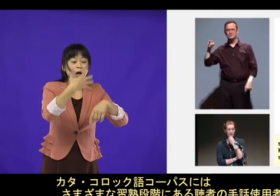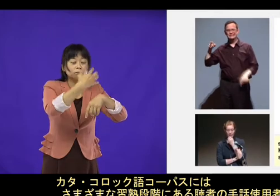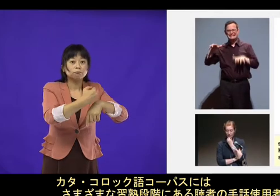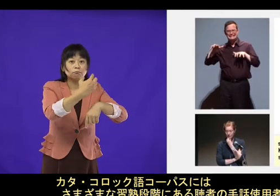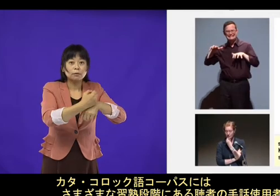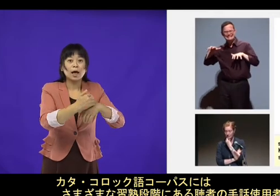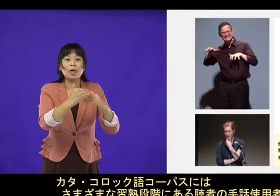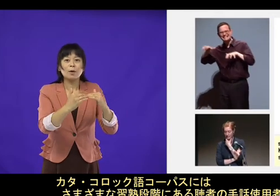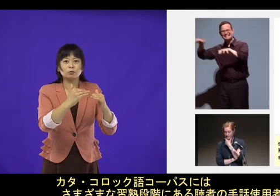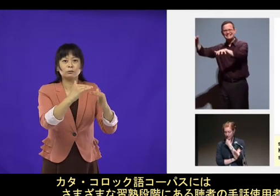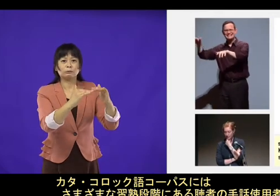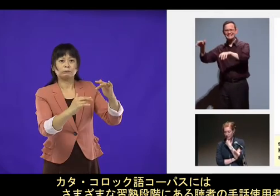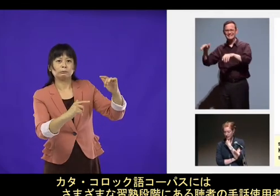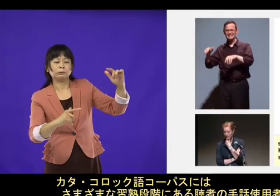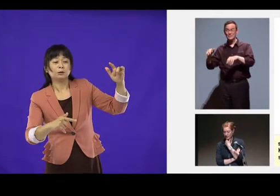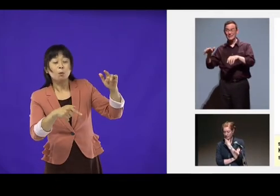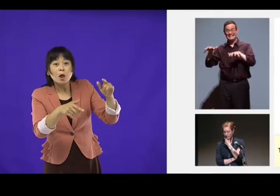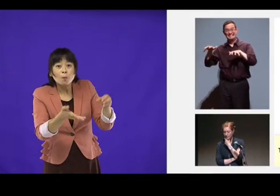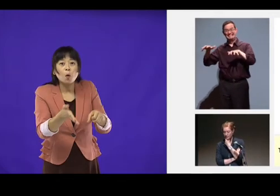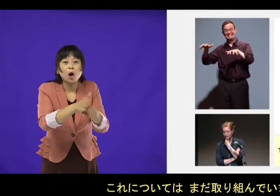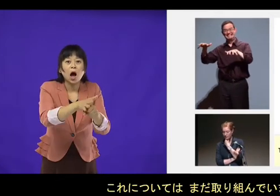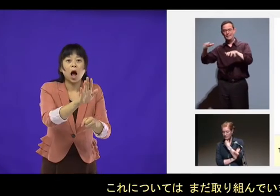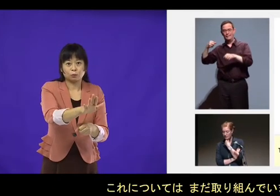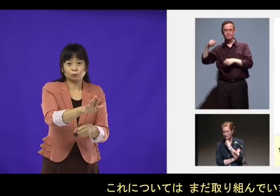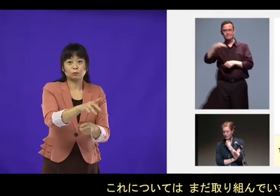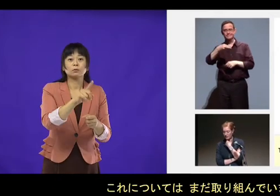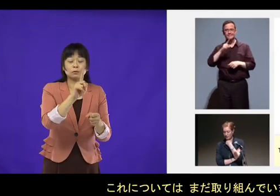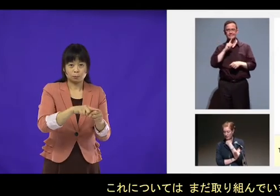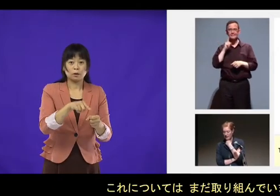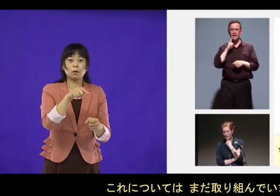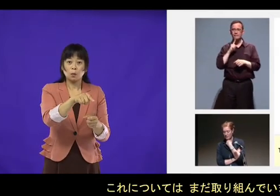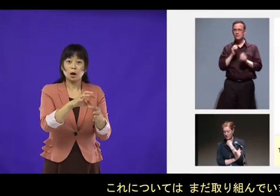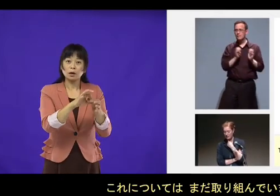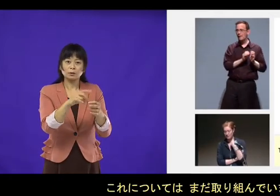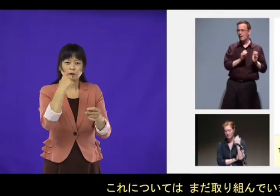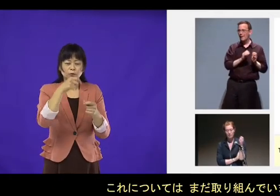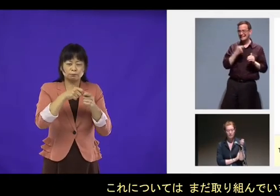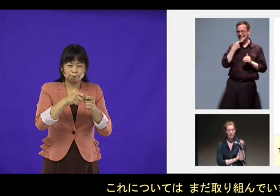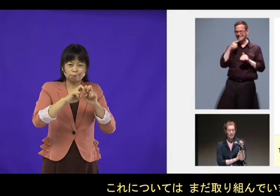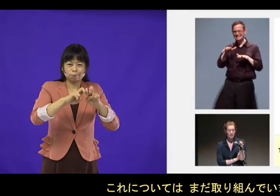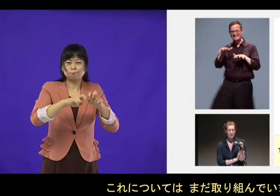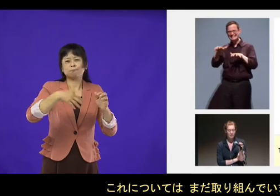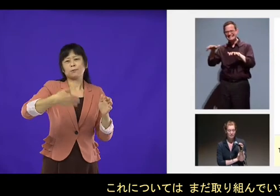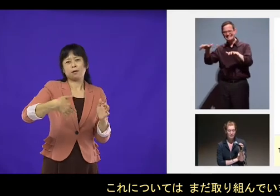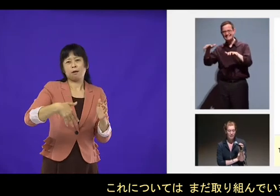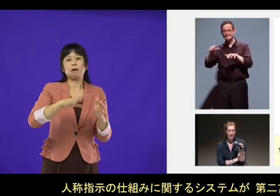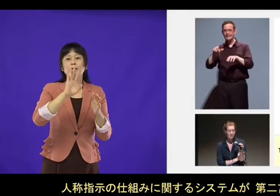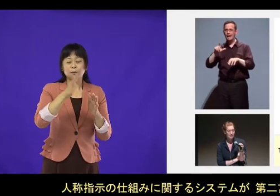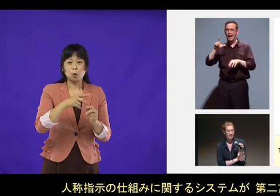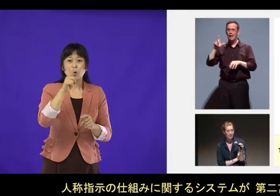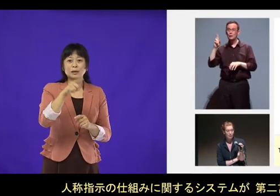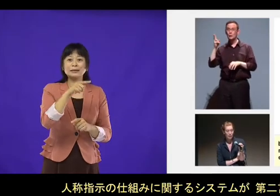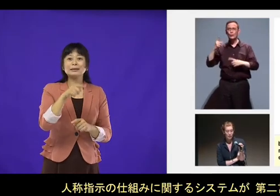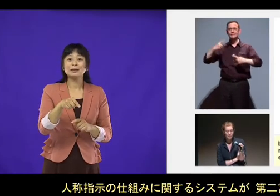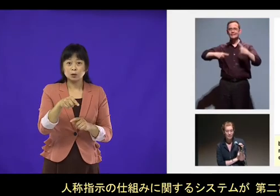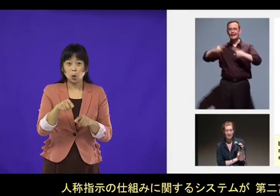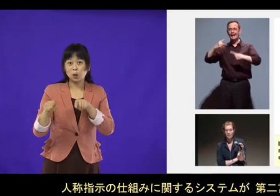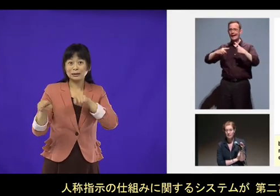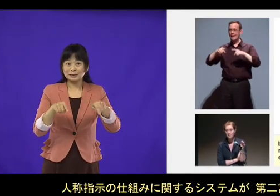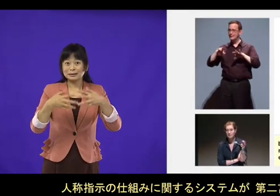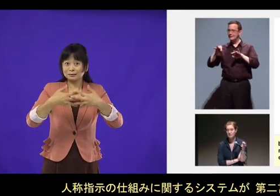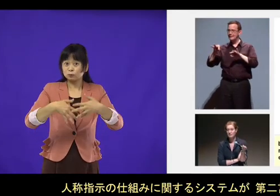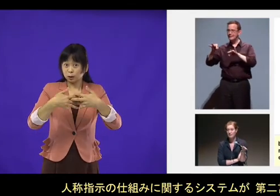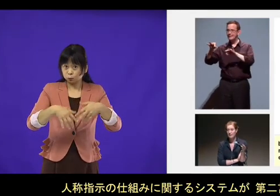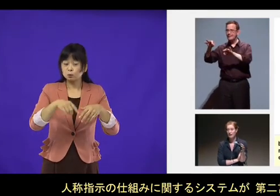degrees of proficiency. And so this is one aspect that I'm still haven't done any work on, but